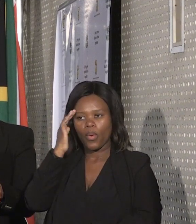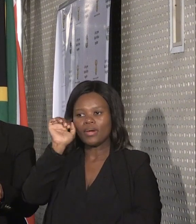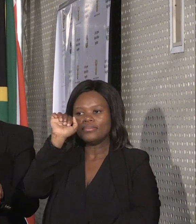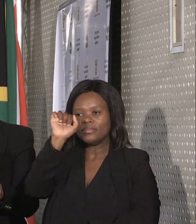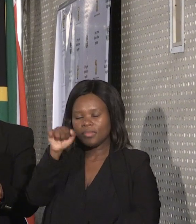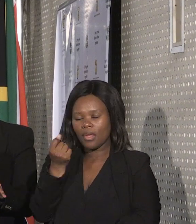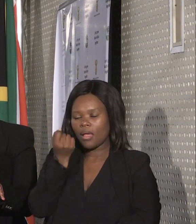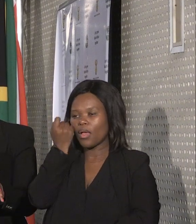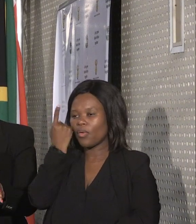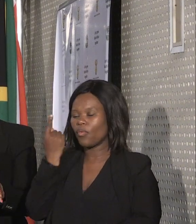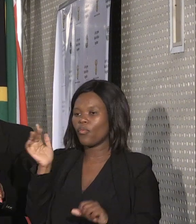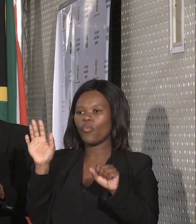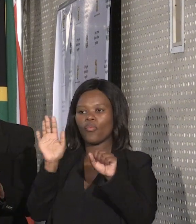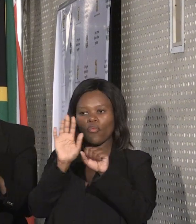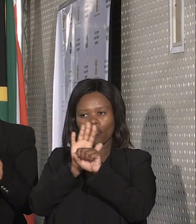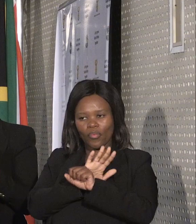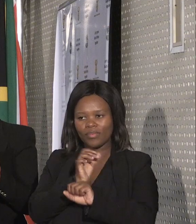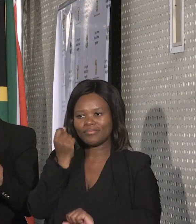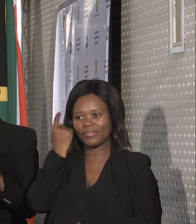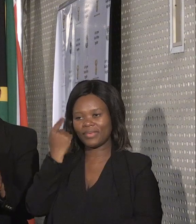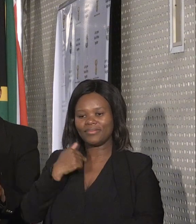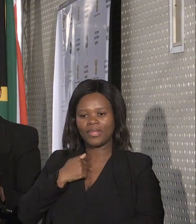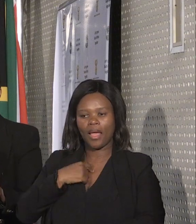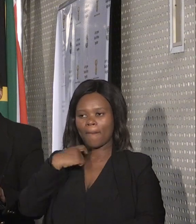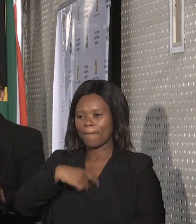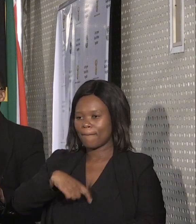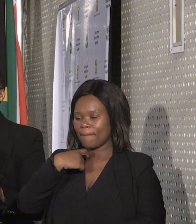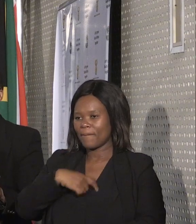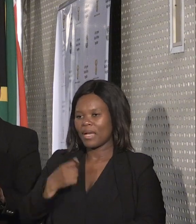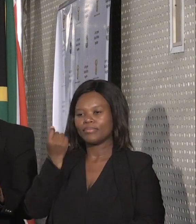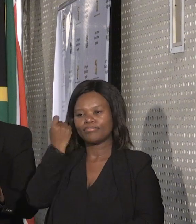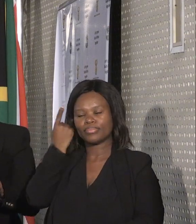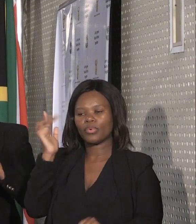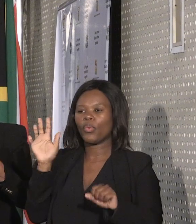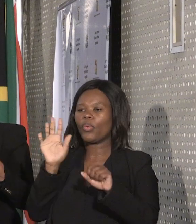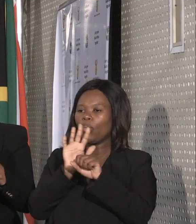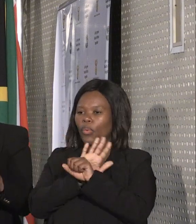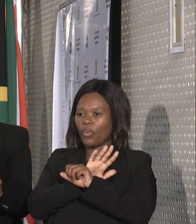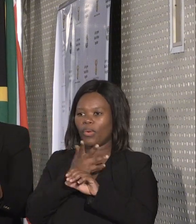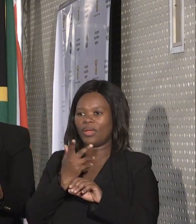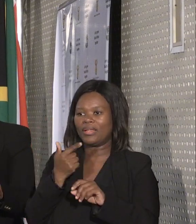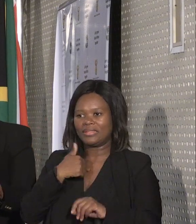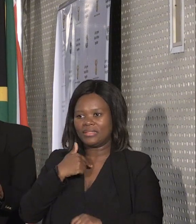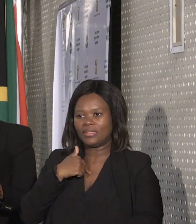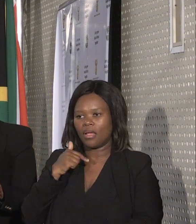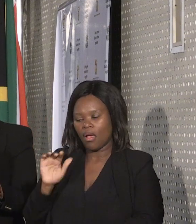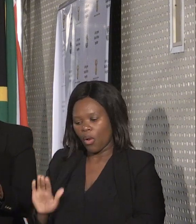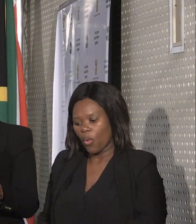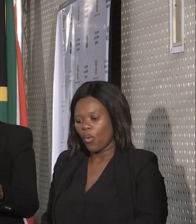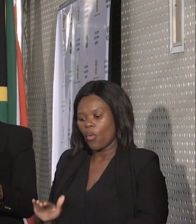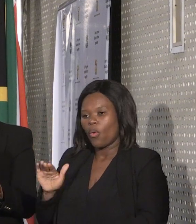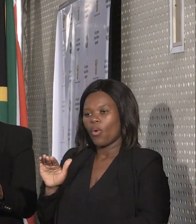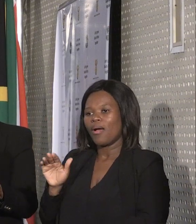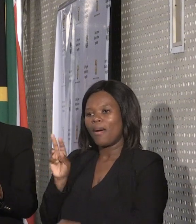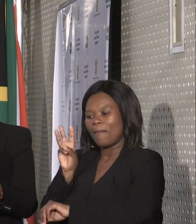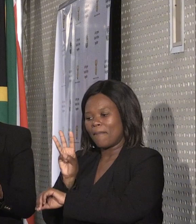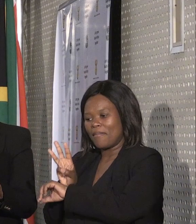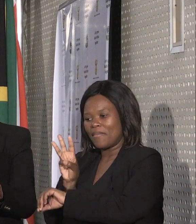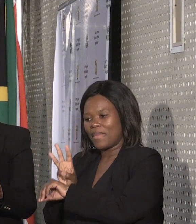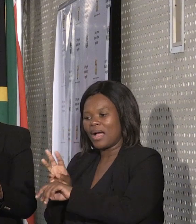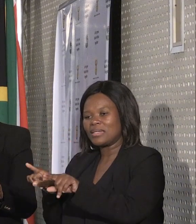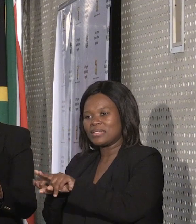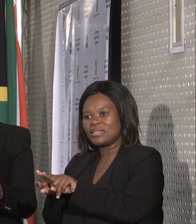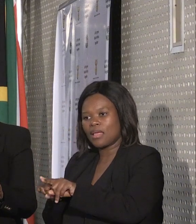we understand it, we relate to it. I personally relate to it, having been raised up by a mother who